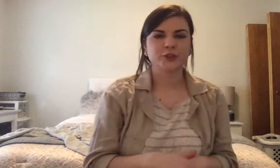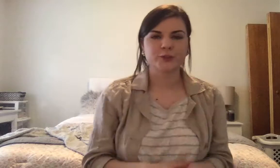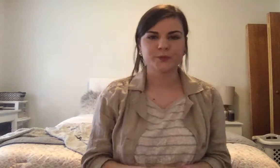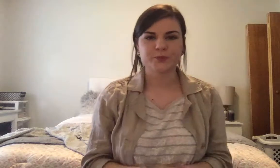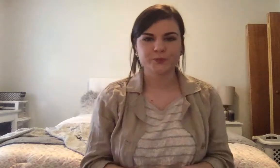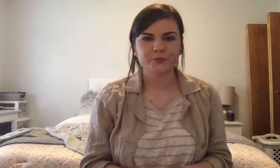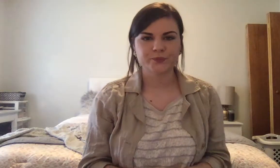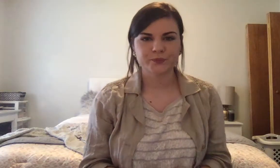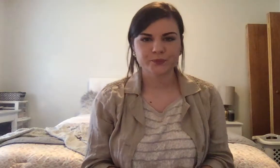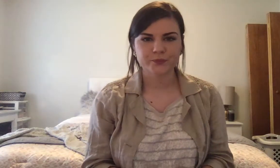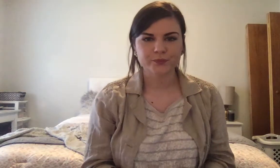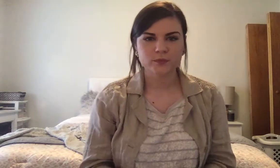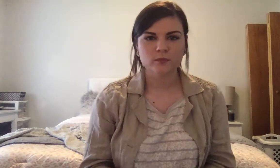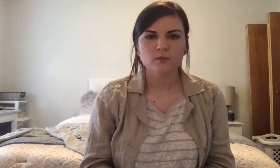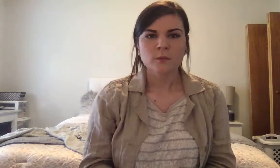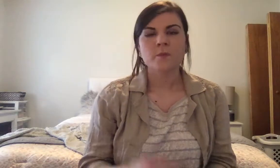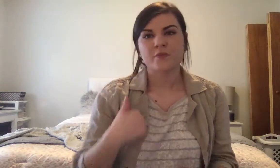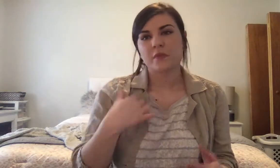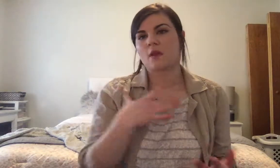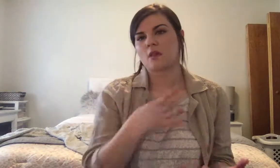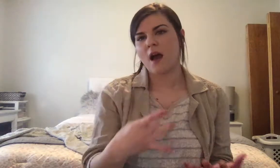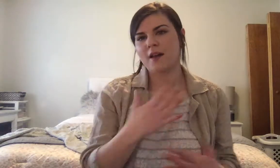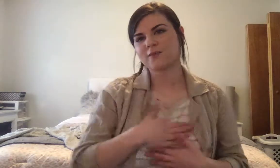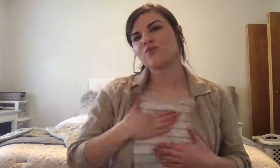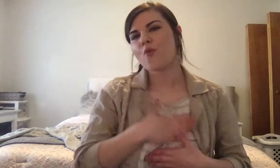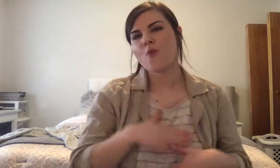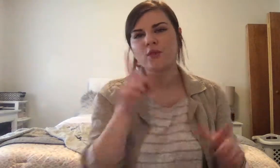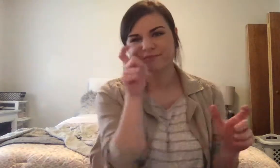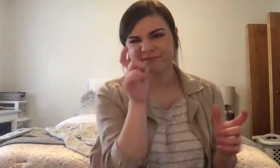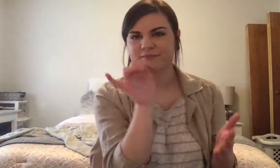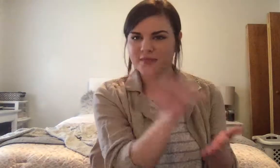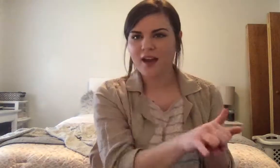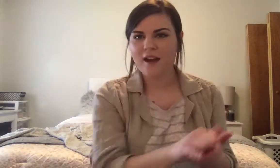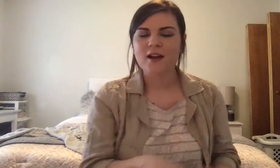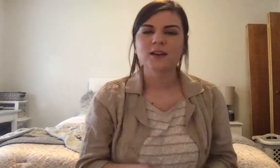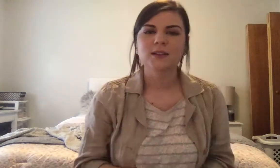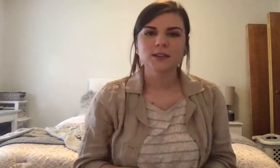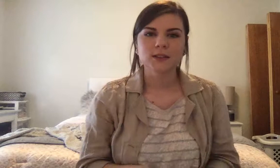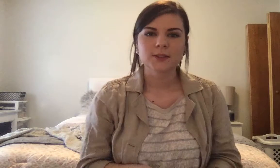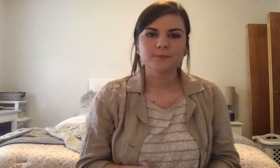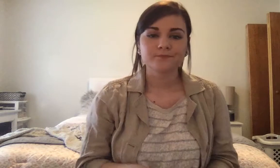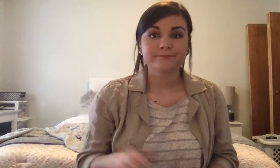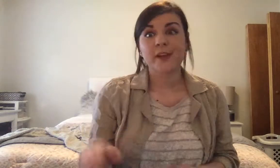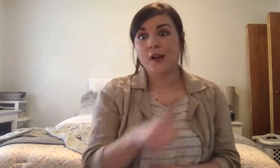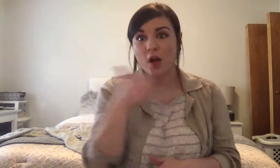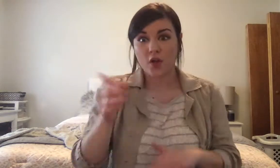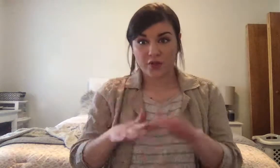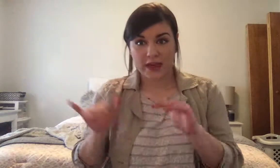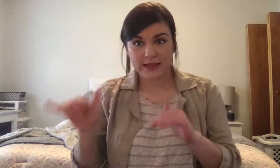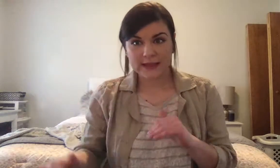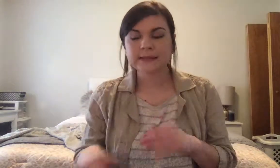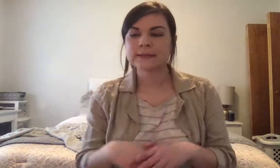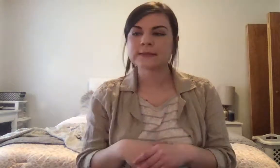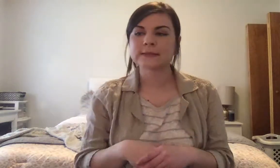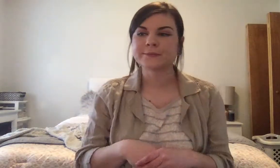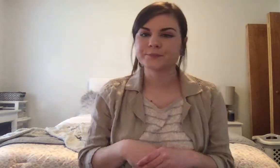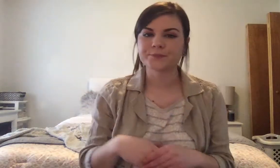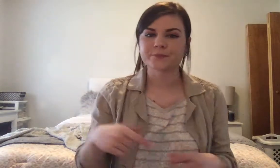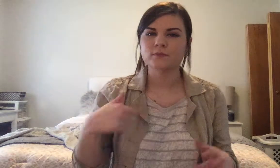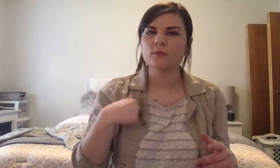skateboarding. So I really like to shoot that. And aside from that, I like to tackle topics that